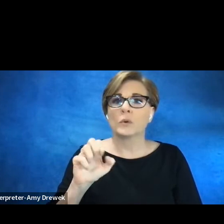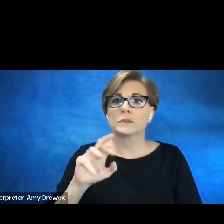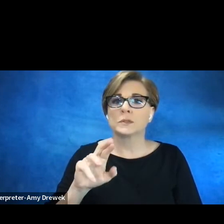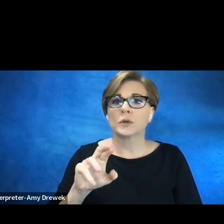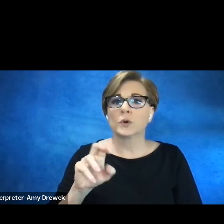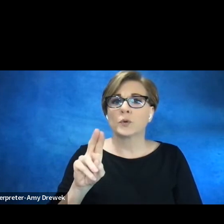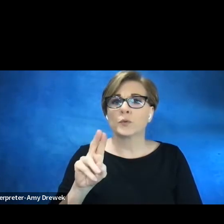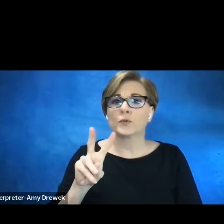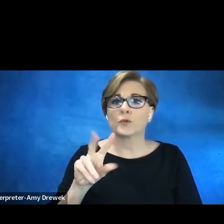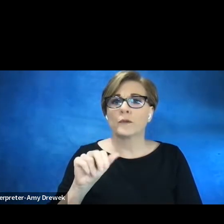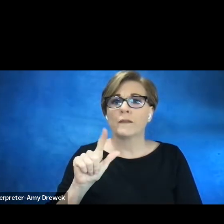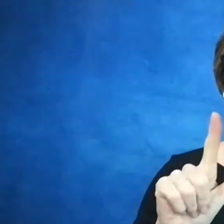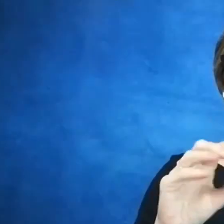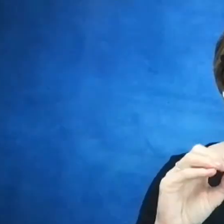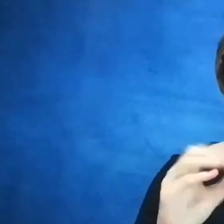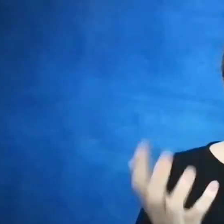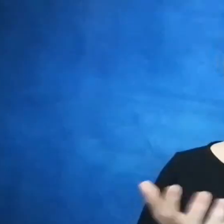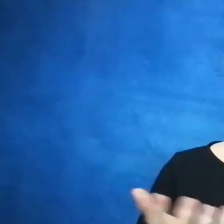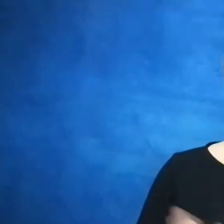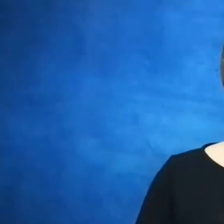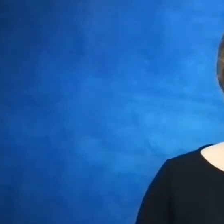Present.